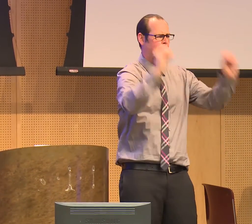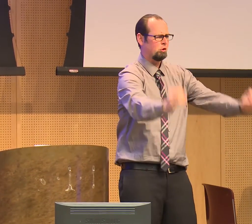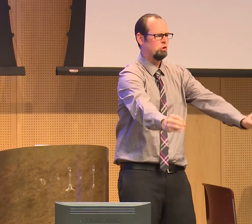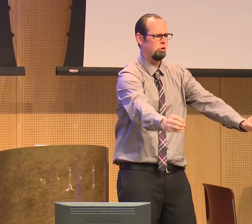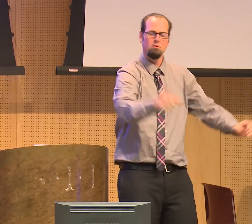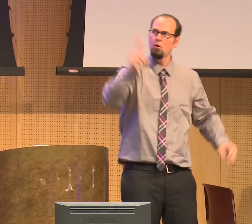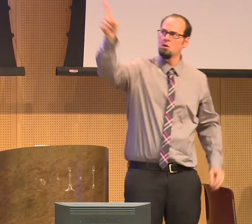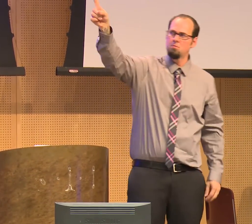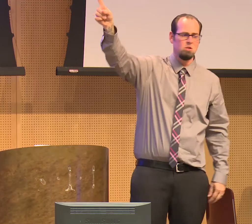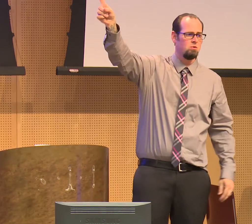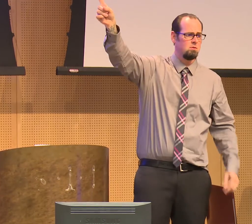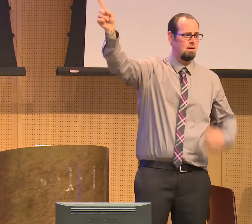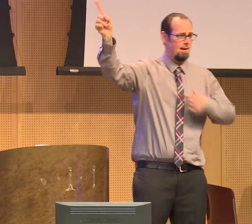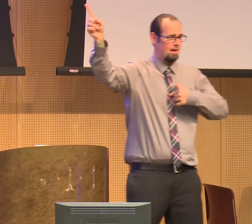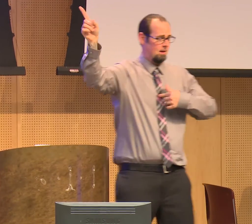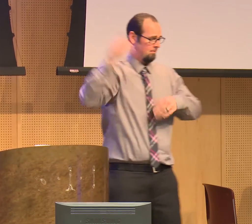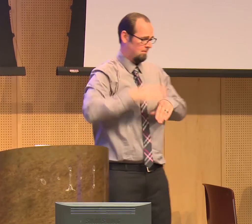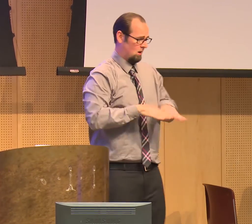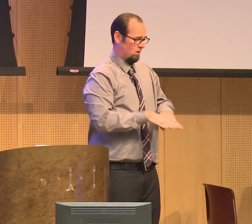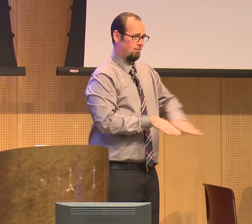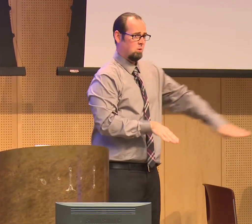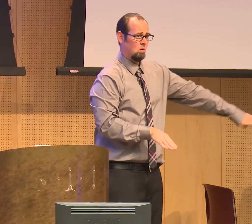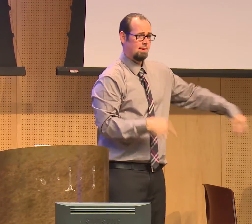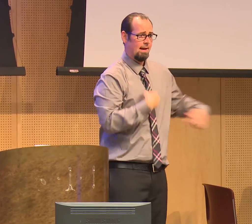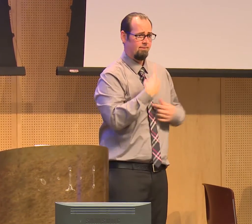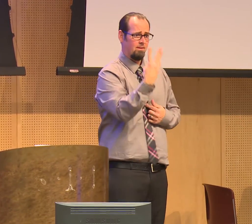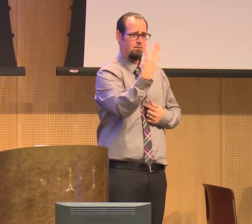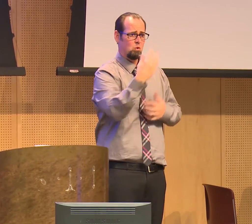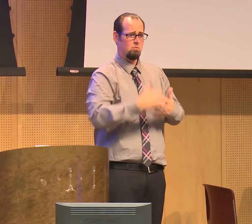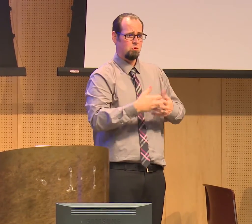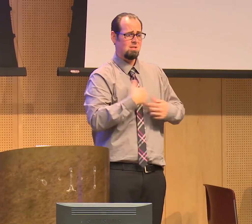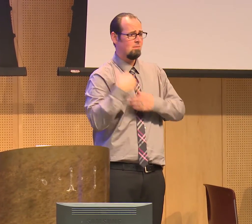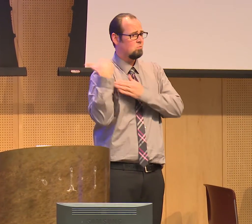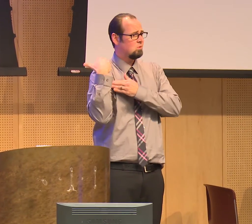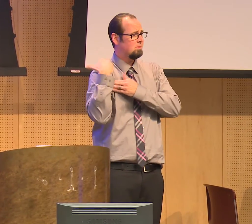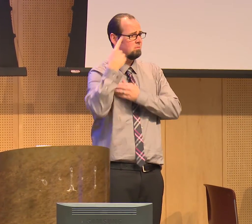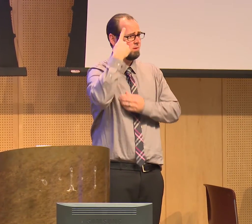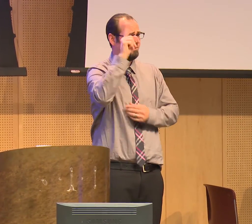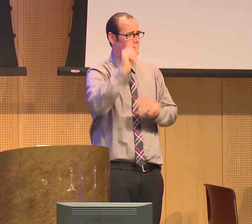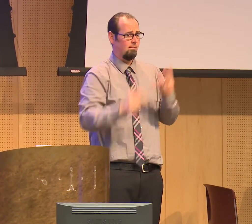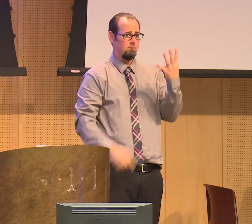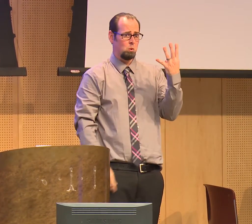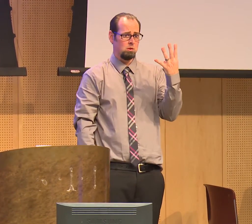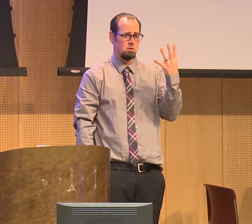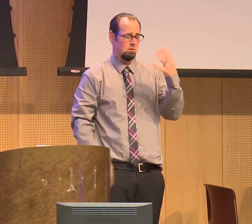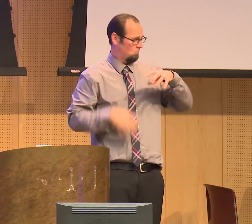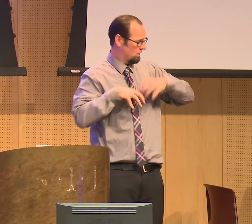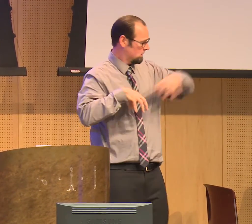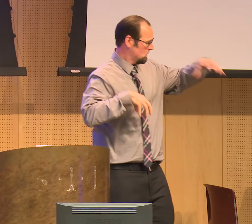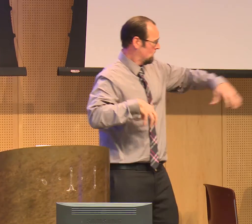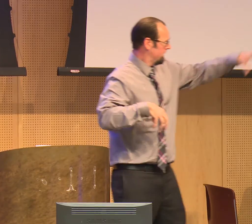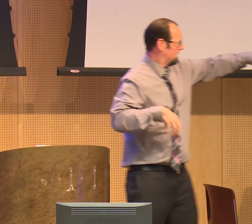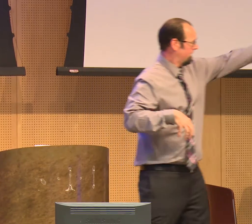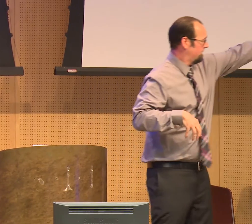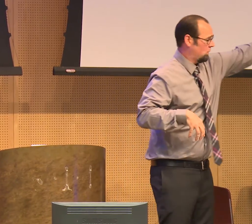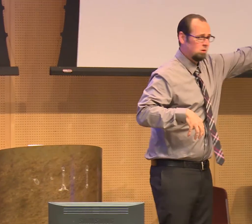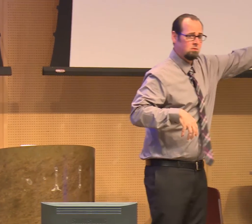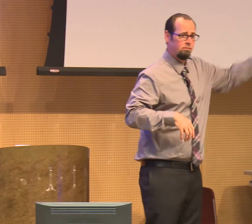he was working on the front forks up in the walkway. I was down on the floor. I had 4 machines.